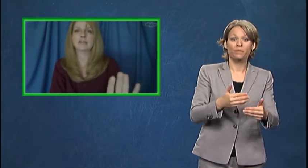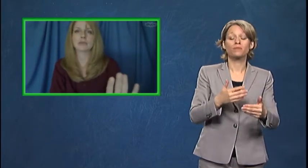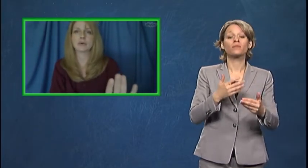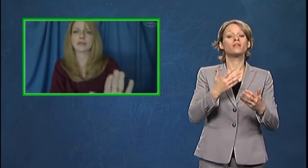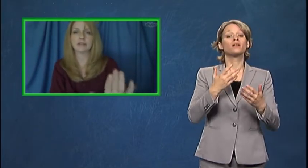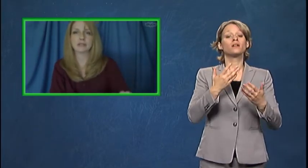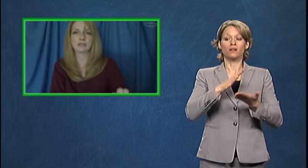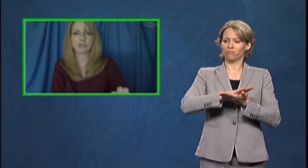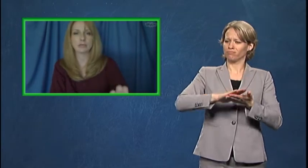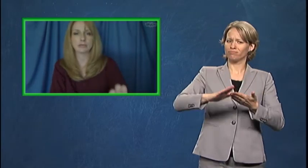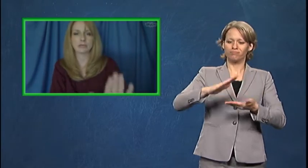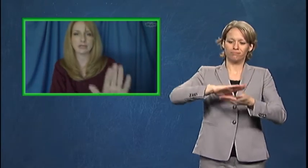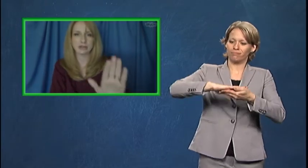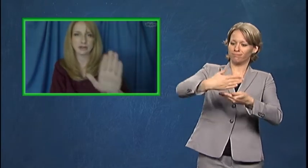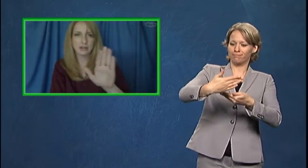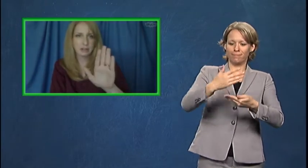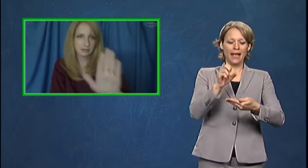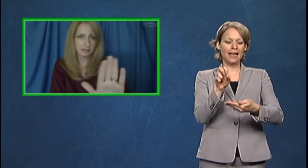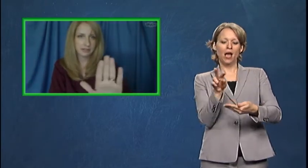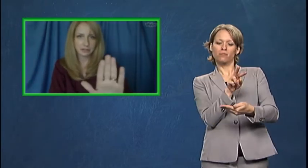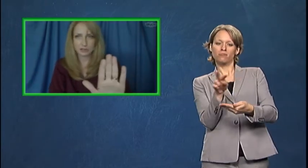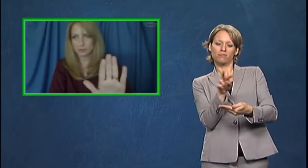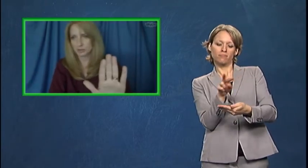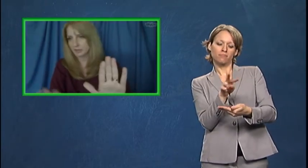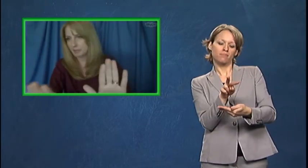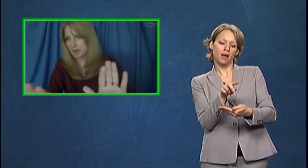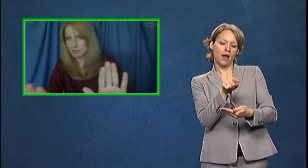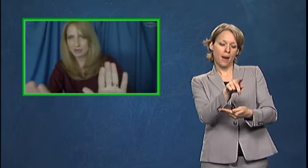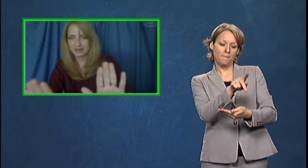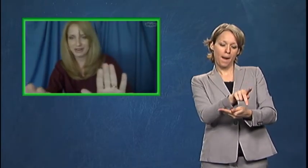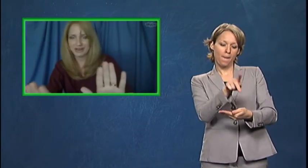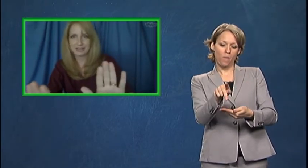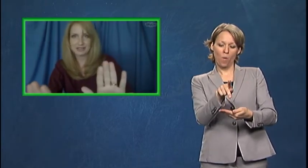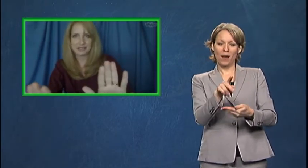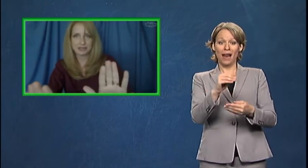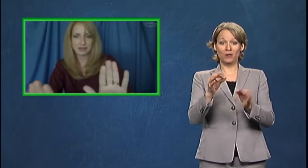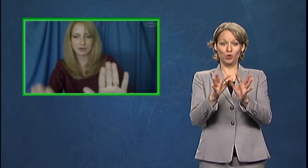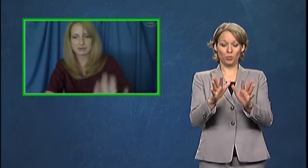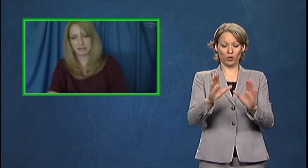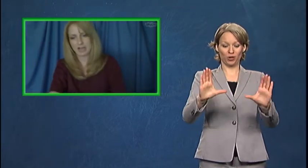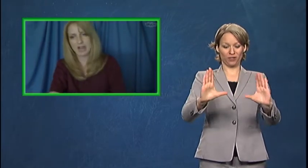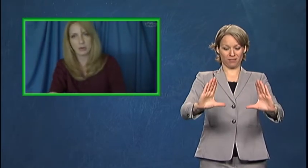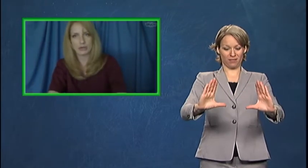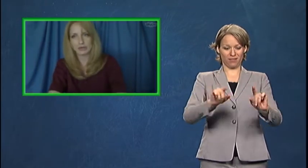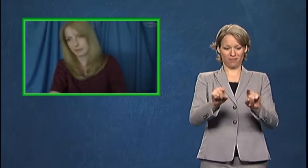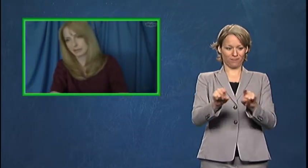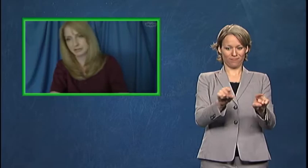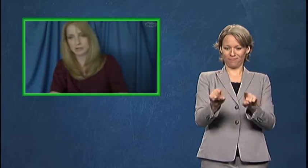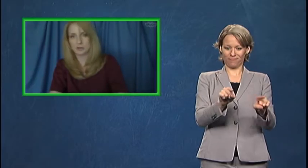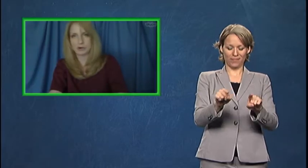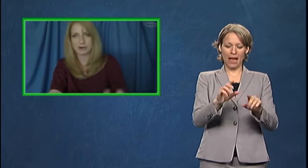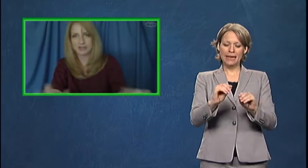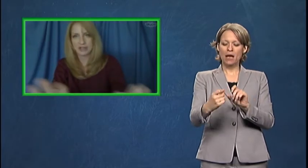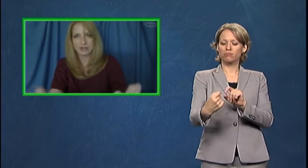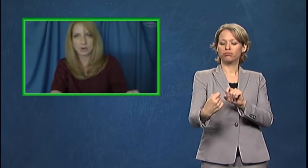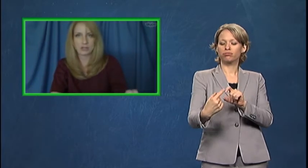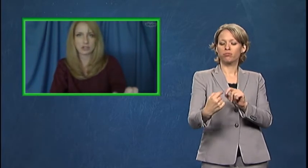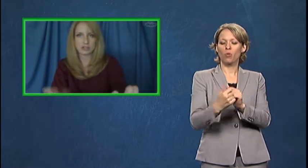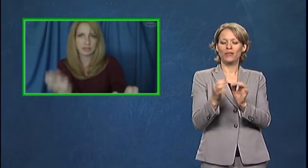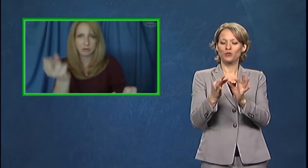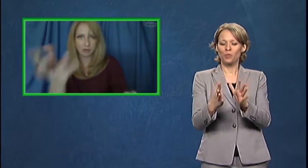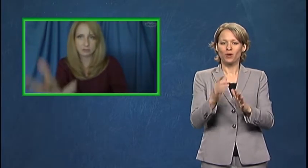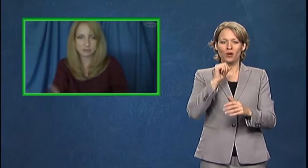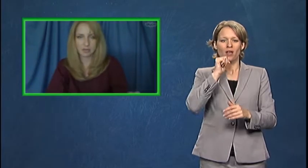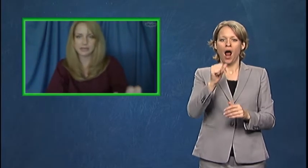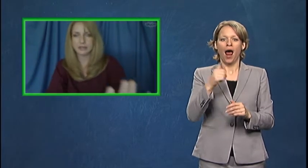line for the deaf student where they can see the interpreter in the PowerPoint right next to the interpreter, chat quickly with the interpreter if they have a question